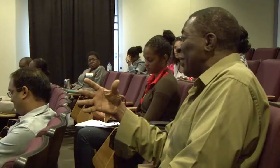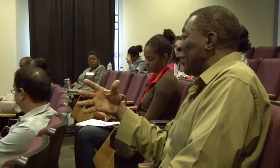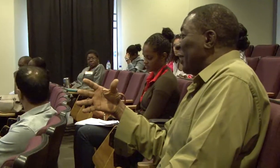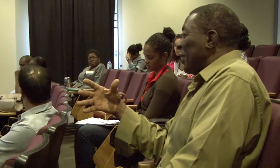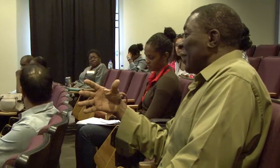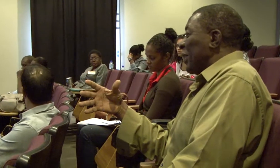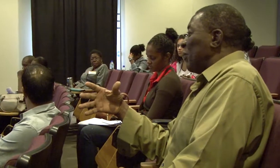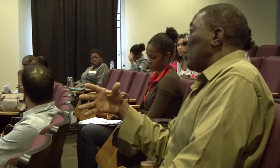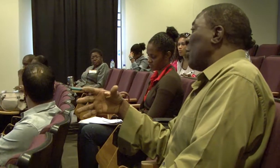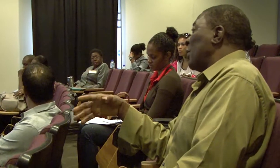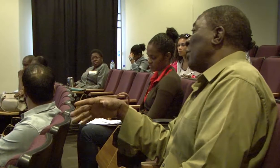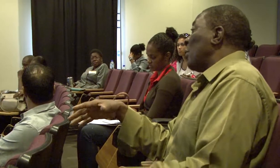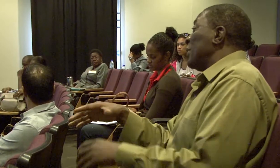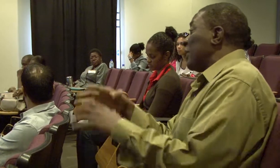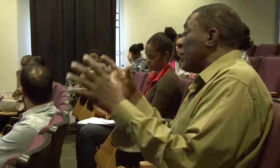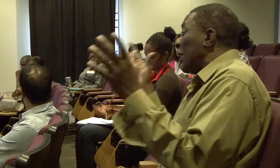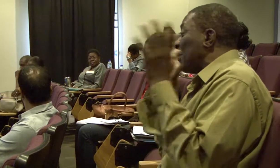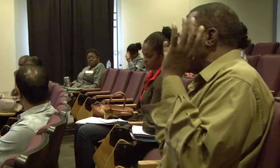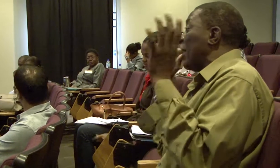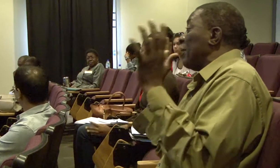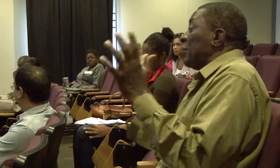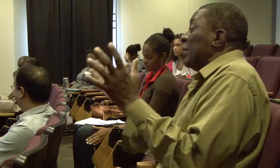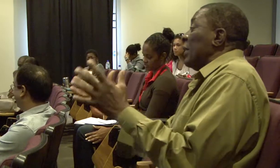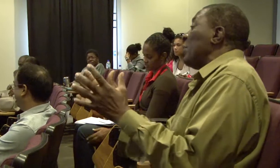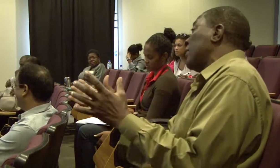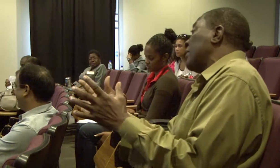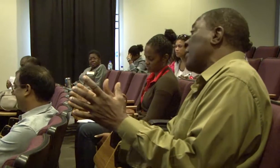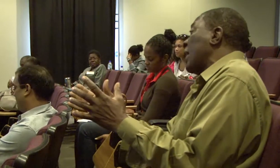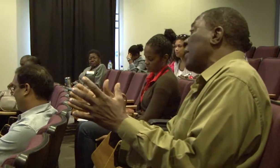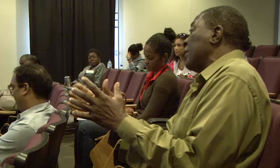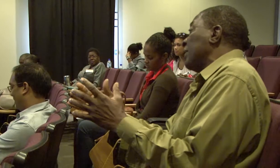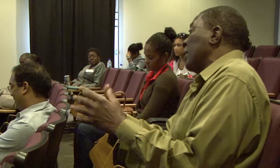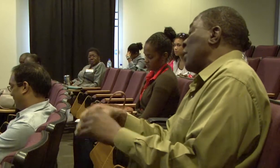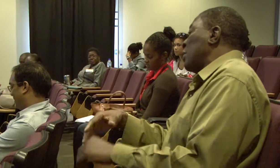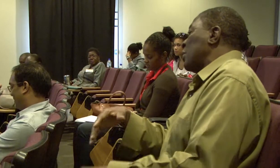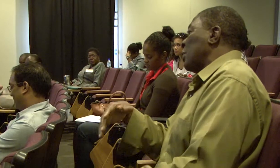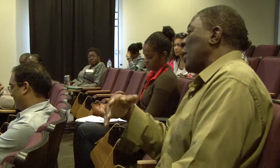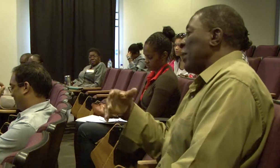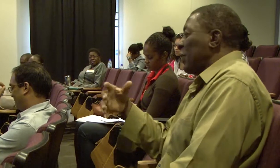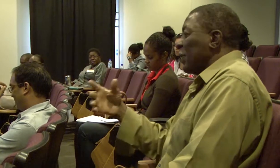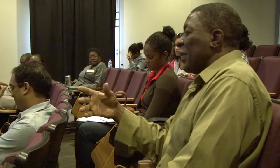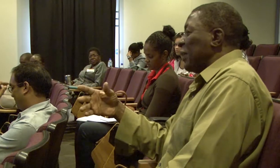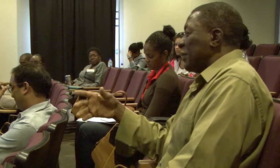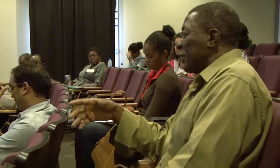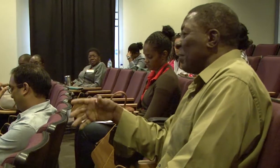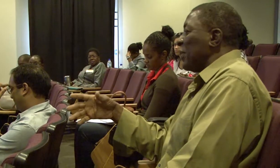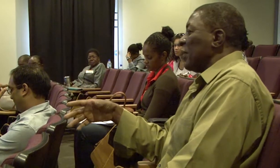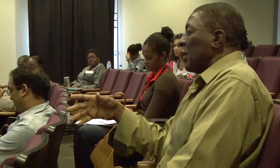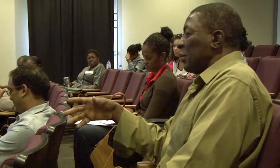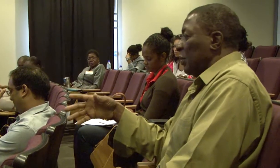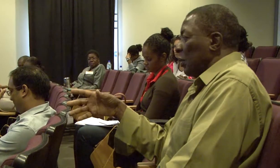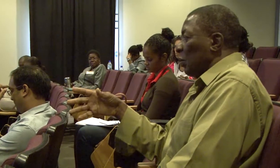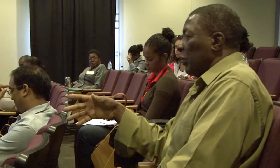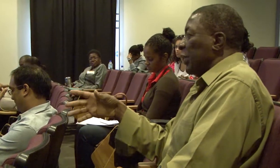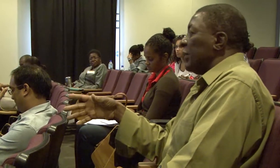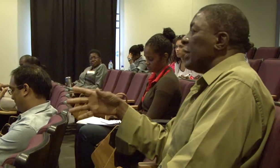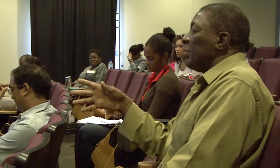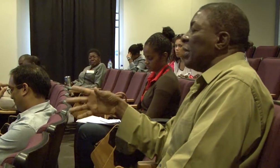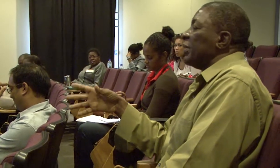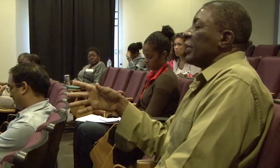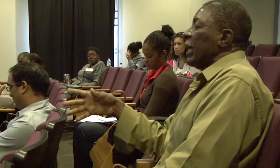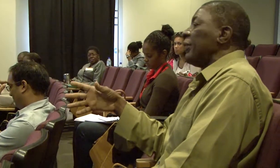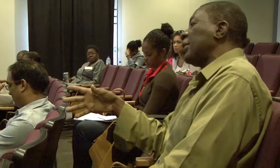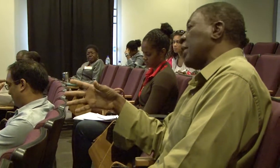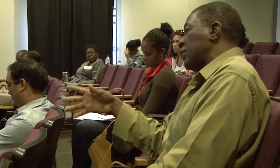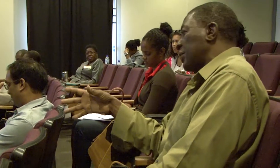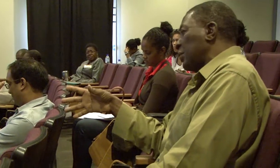it. Given with all the noises that we have to deal with in society. So I think that it's something that we really need to